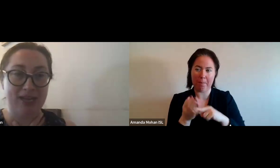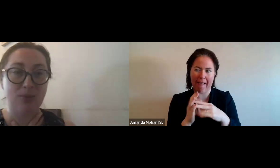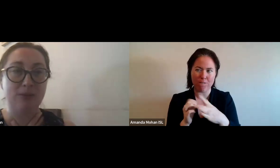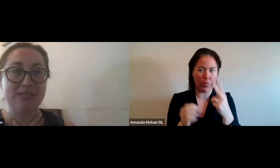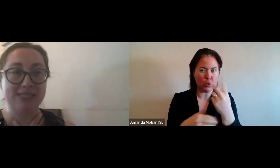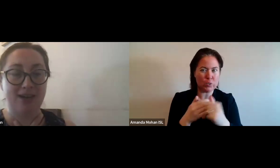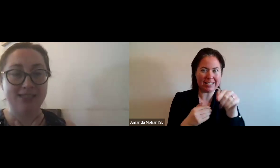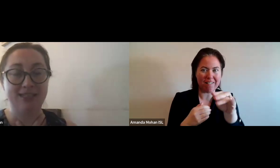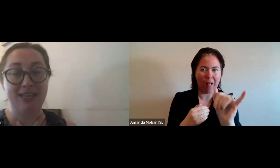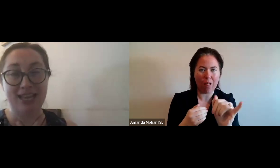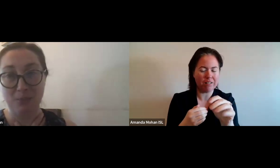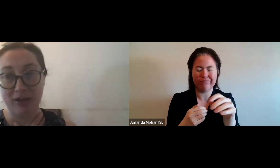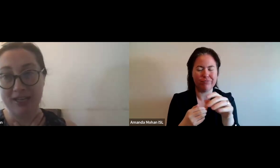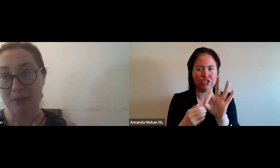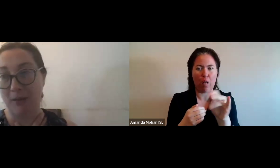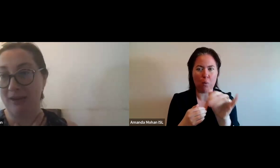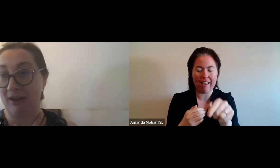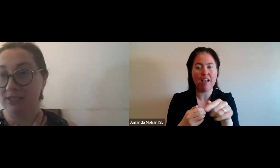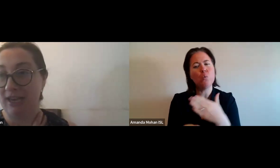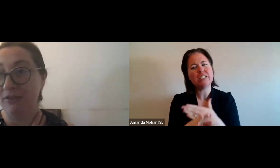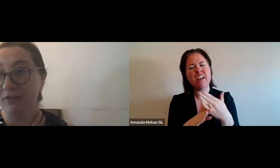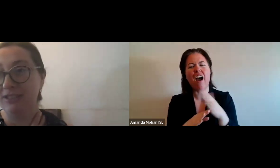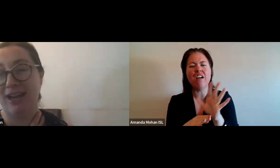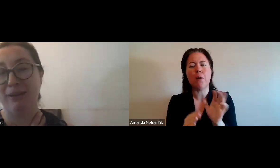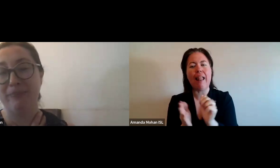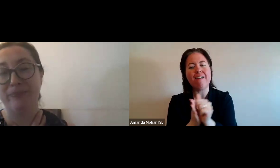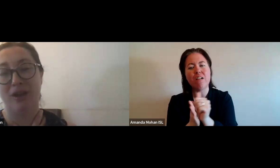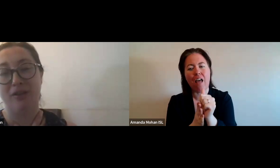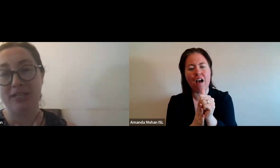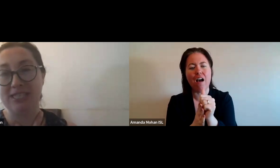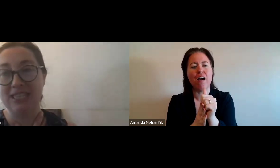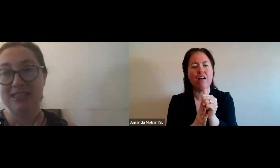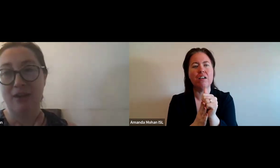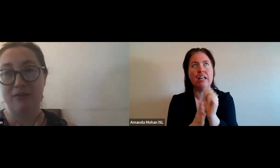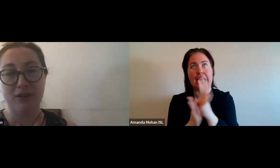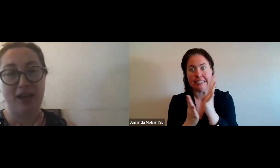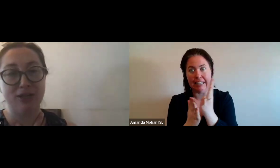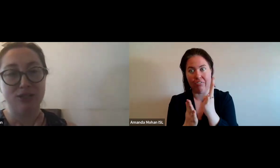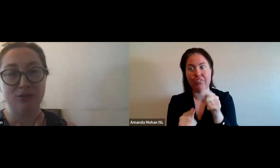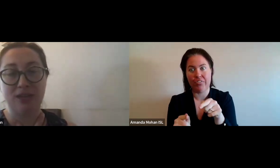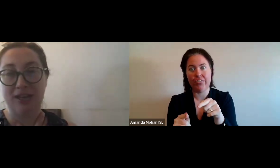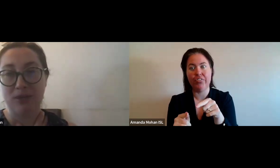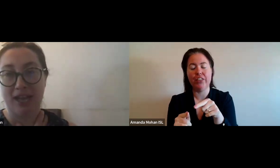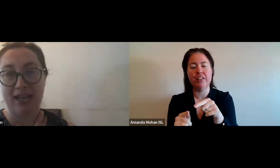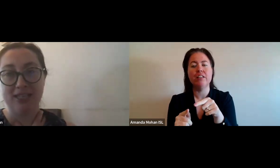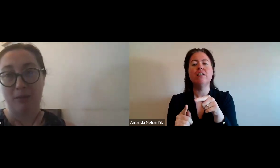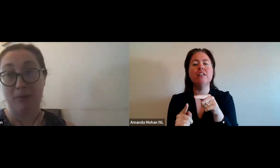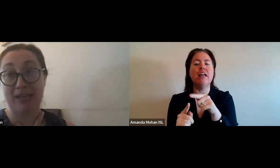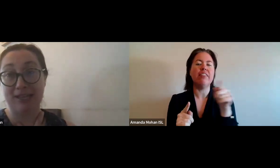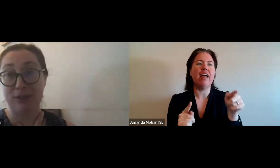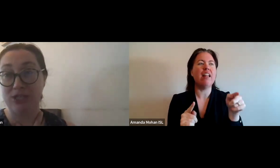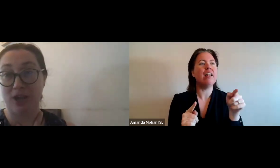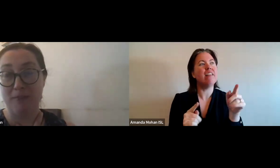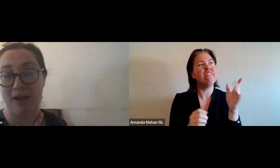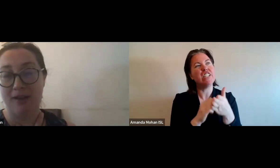in Galway. It will be starting late morning, probably around 11 on the 19th of June, and it will end